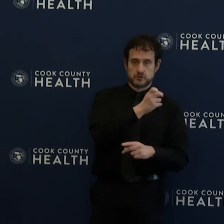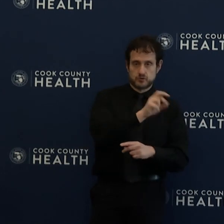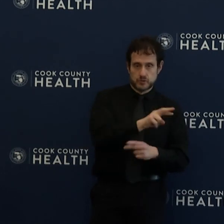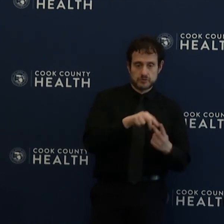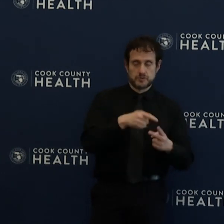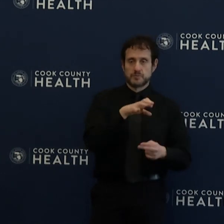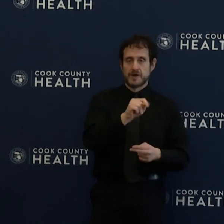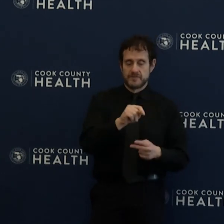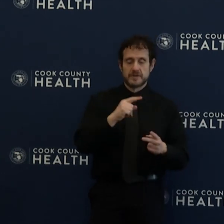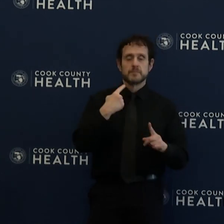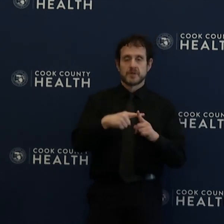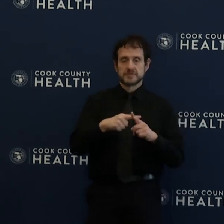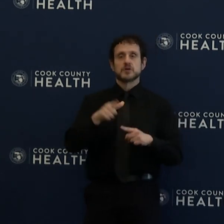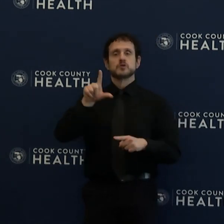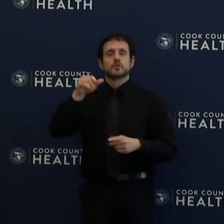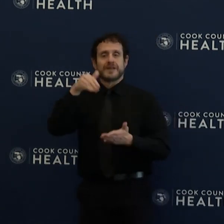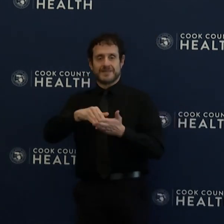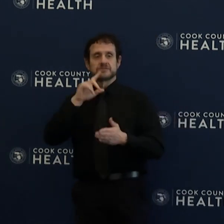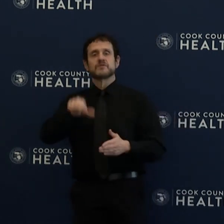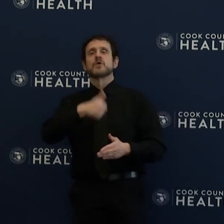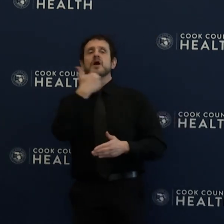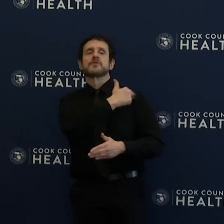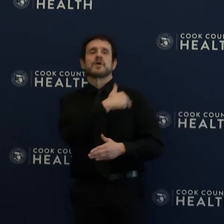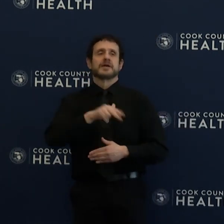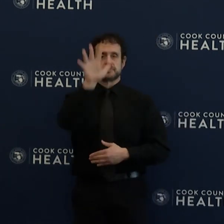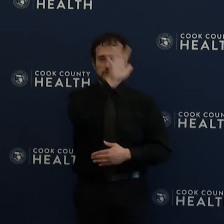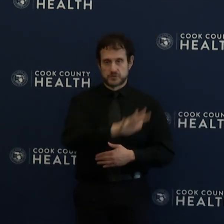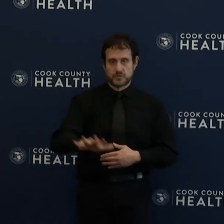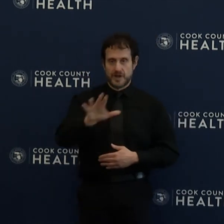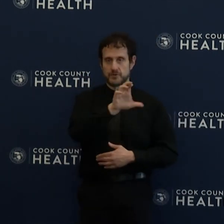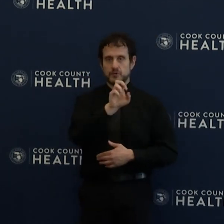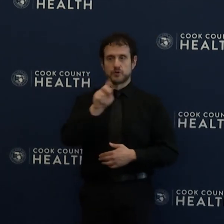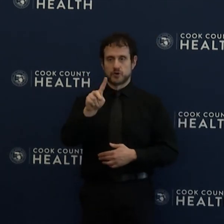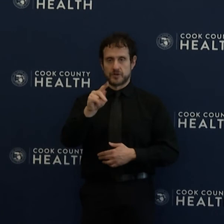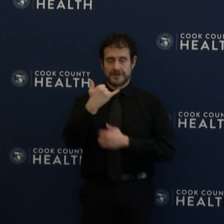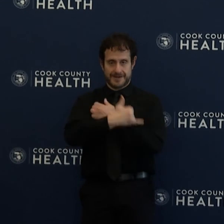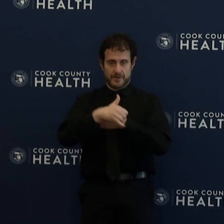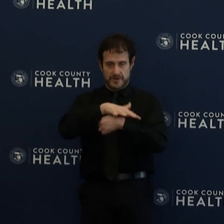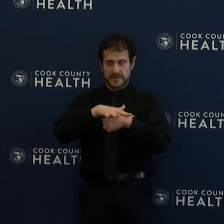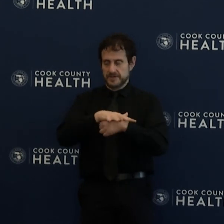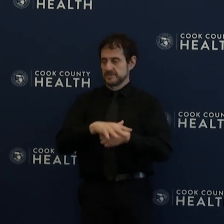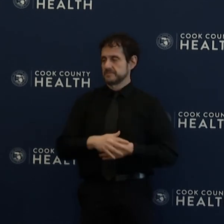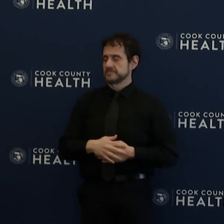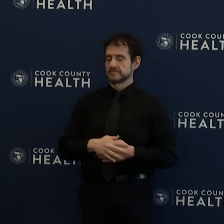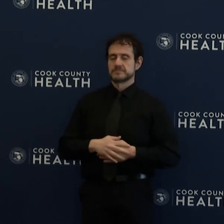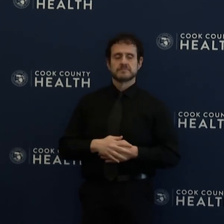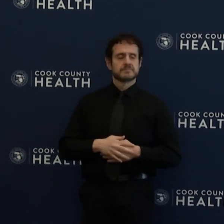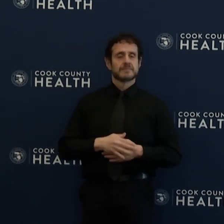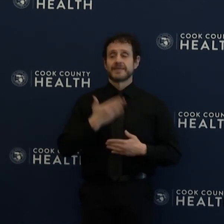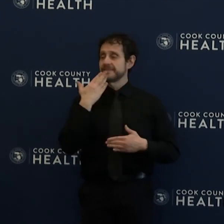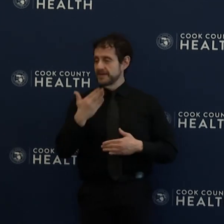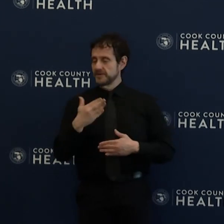Health. Thank you. All right, the Evanston Review. Good afternoon.